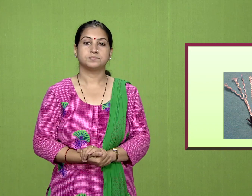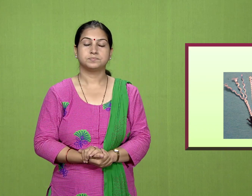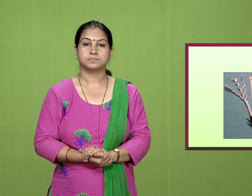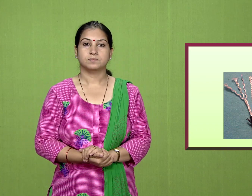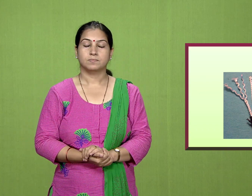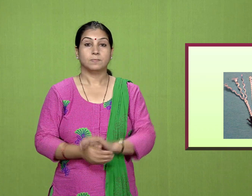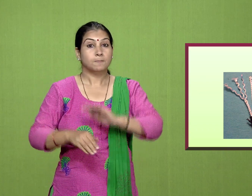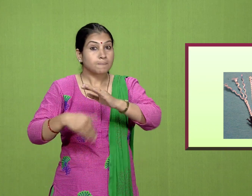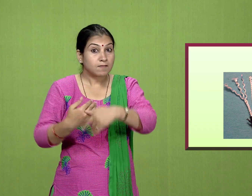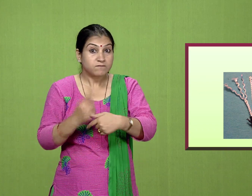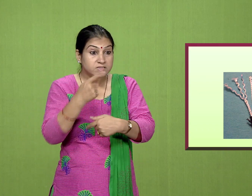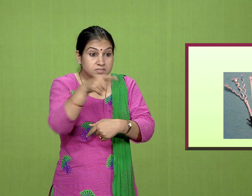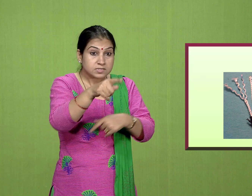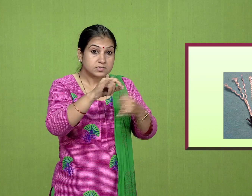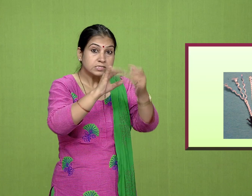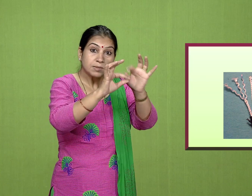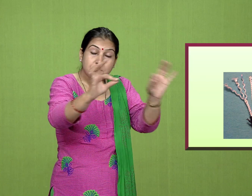After the simple yarn,